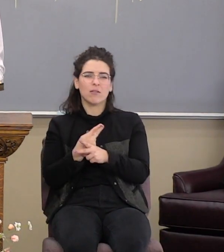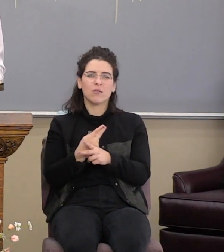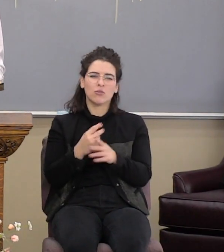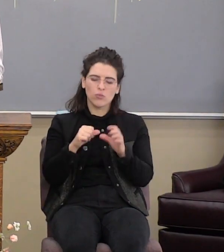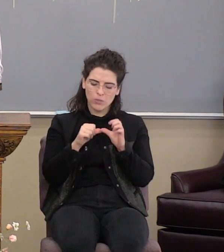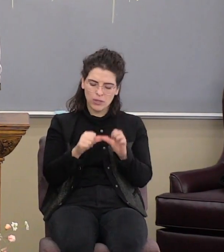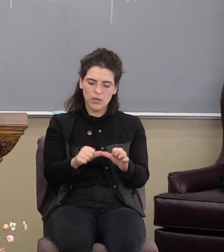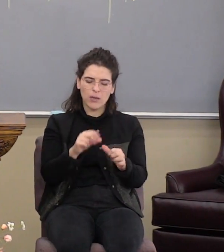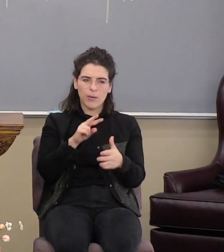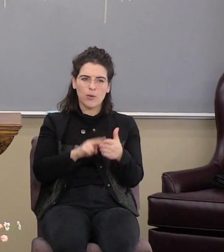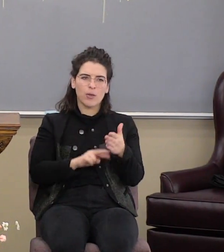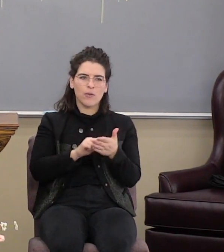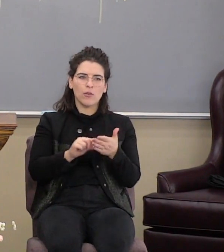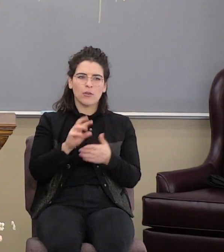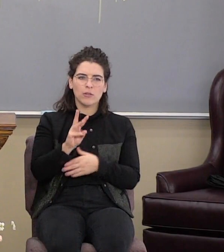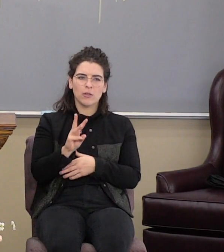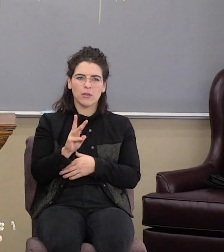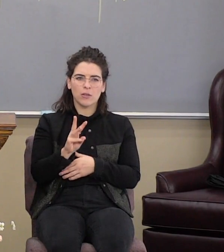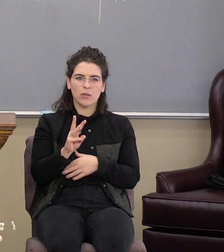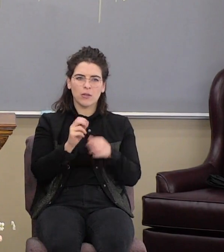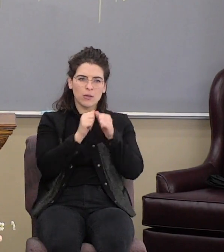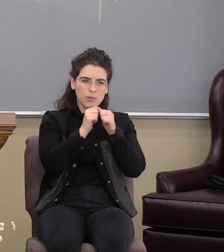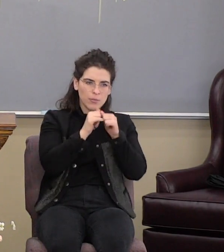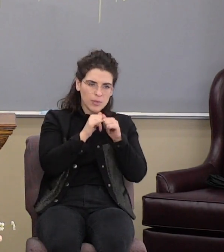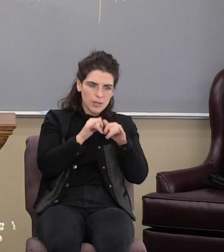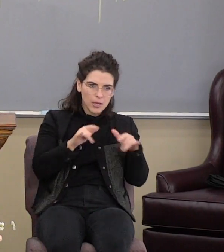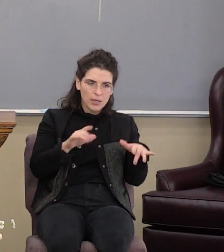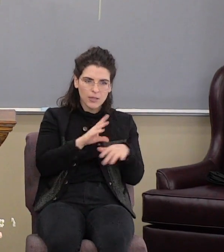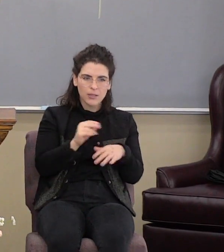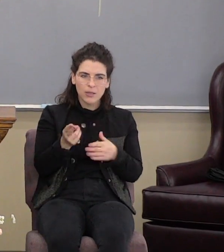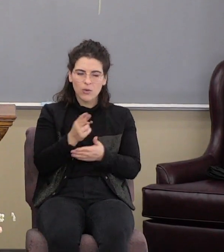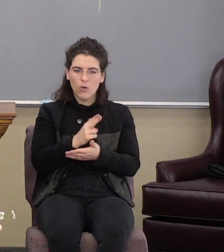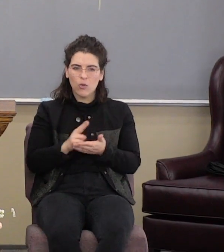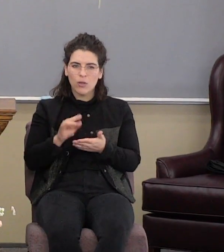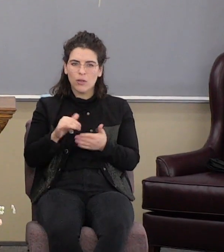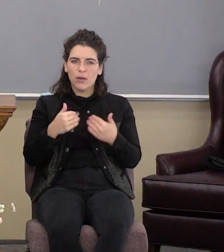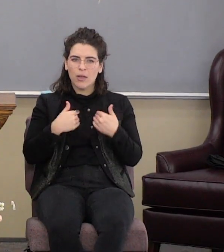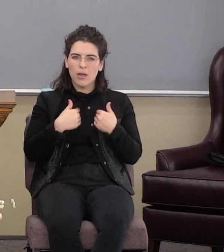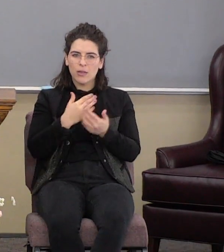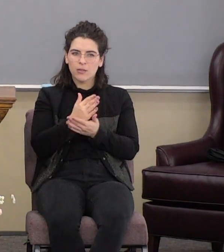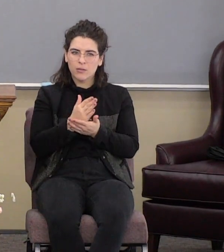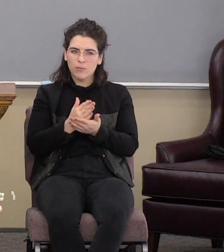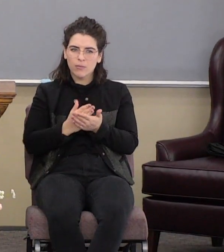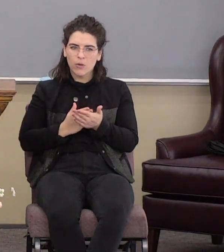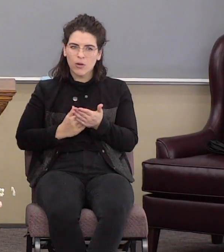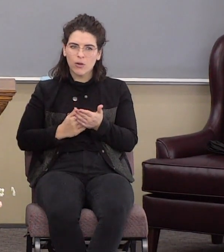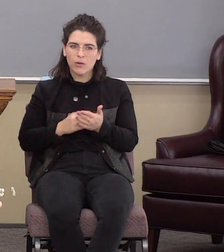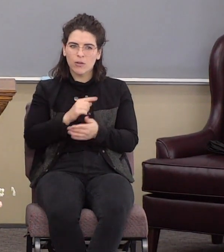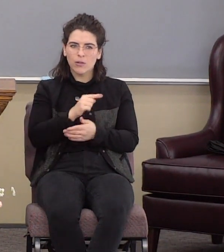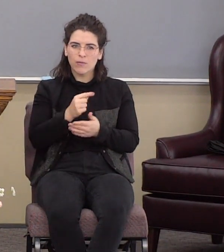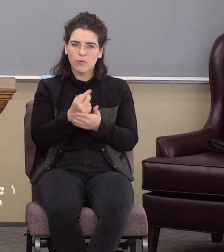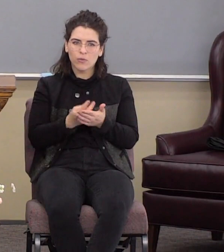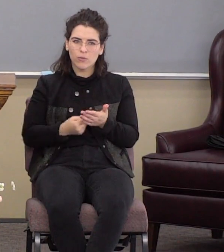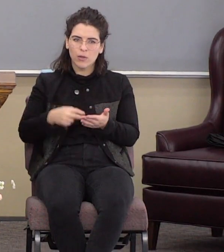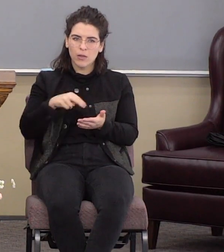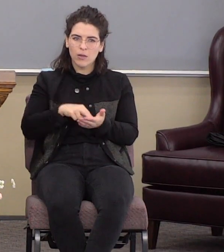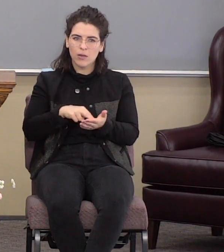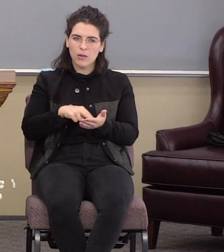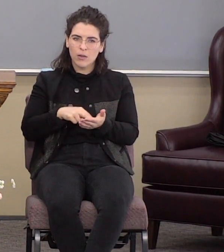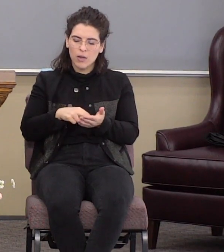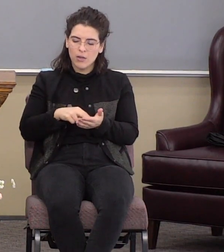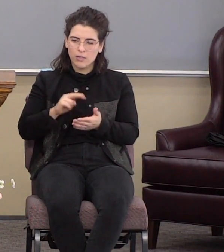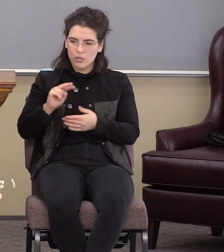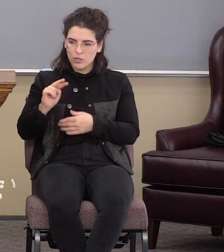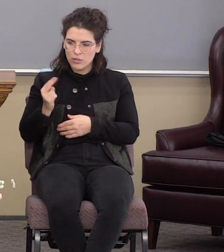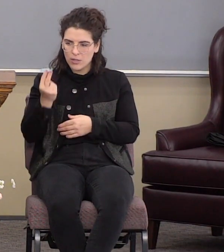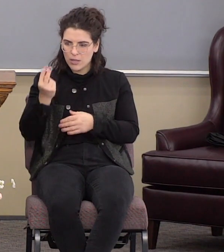keep reading, verse 6, "Blessed and holy is he that hath part in the first resurrection. On such the